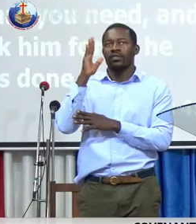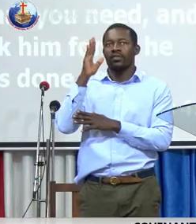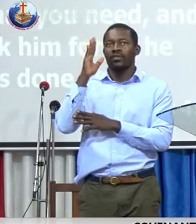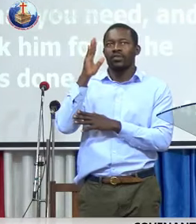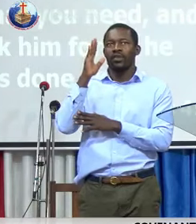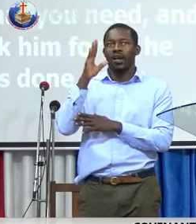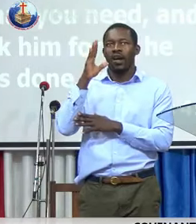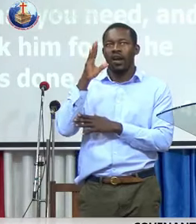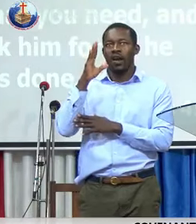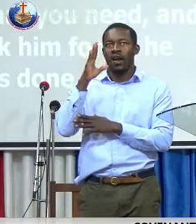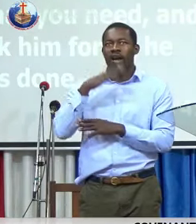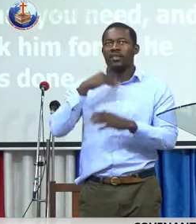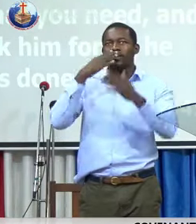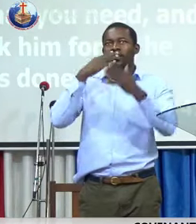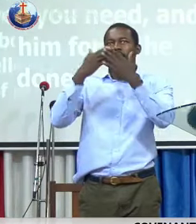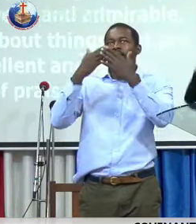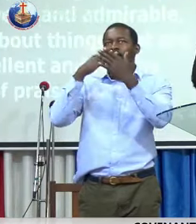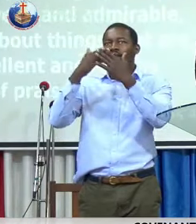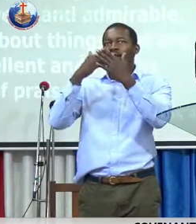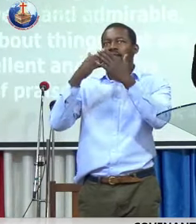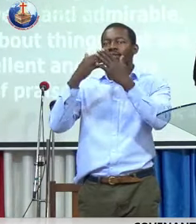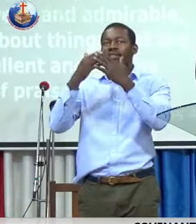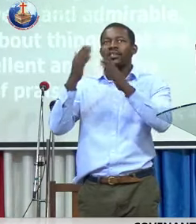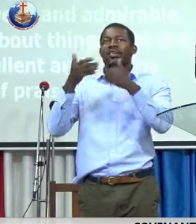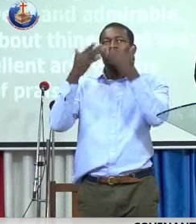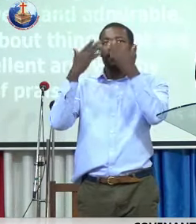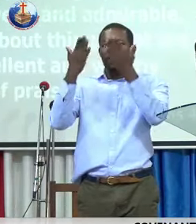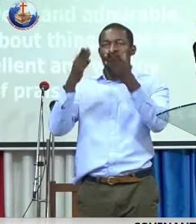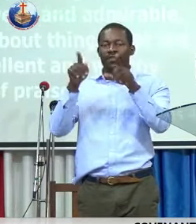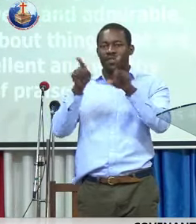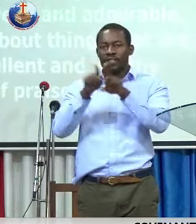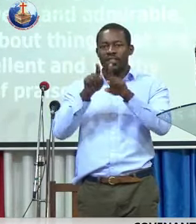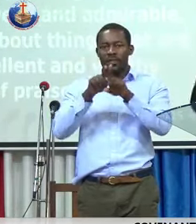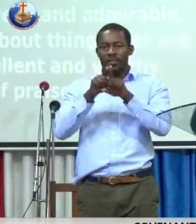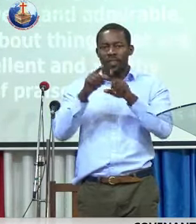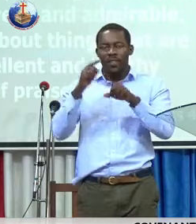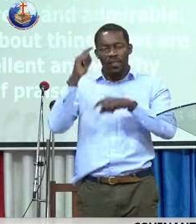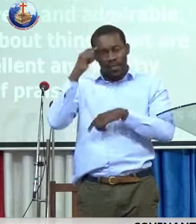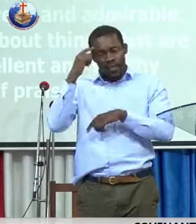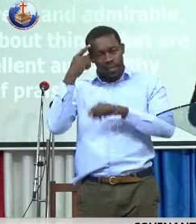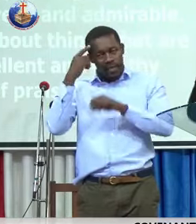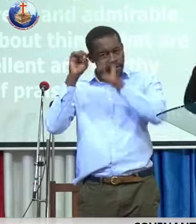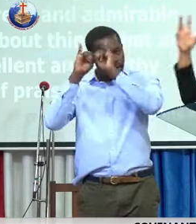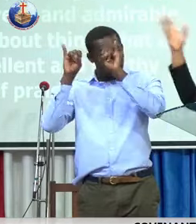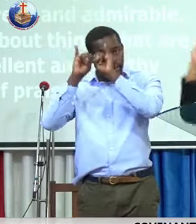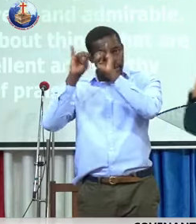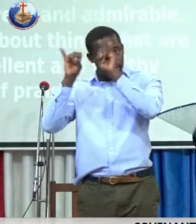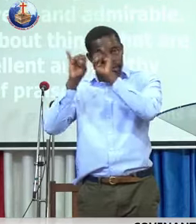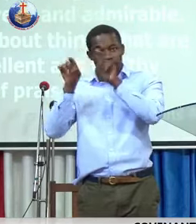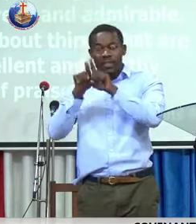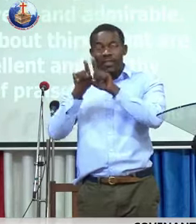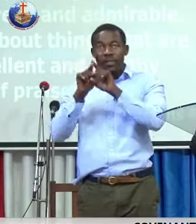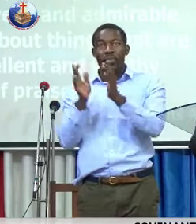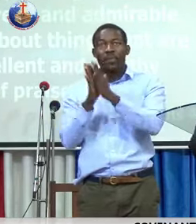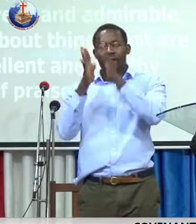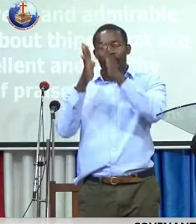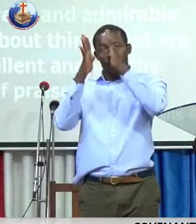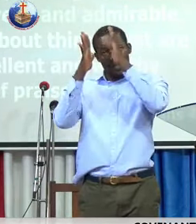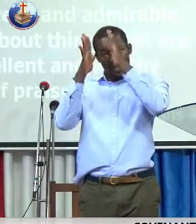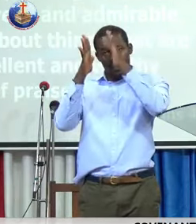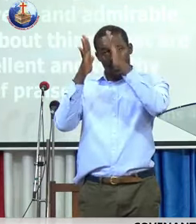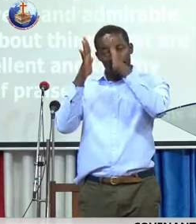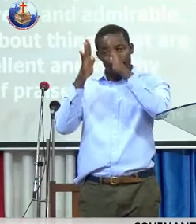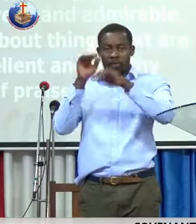Mungu. And in verse 8 it tells us to think of what is pure, excellent, worthy and praiseworthy. Sorry. Na katika mstari wa